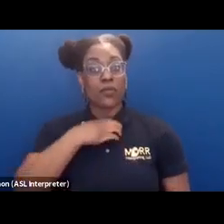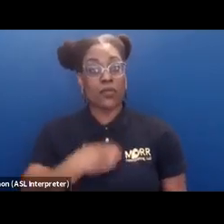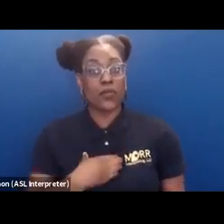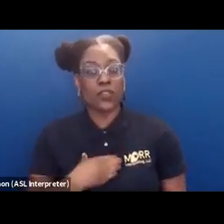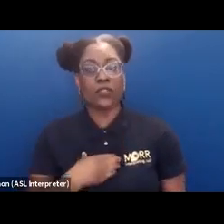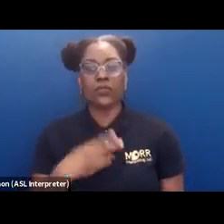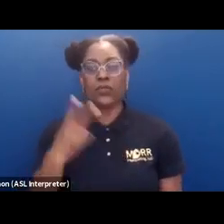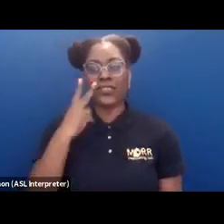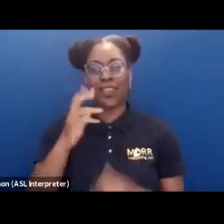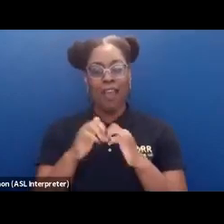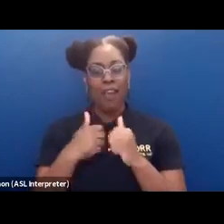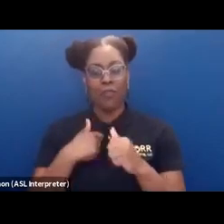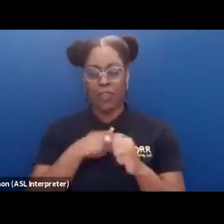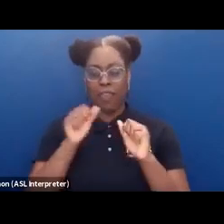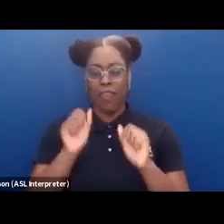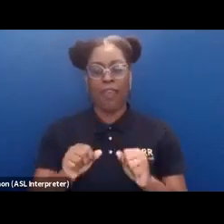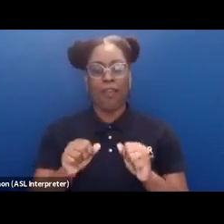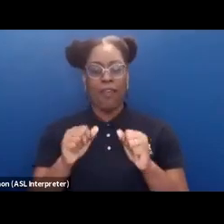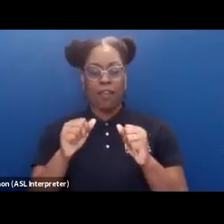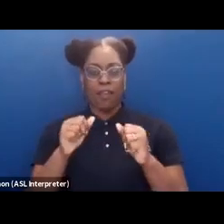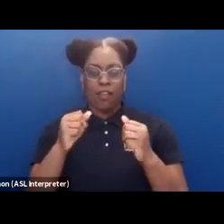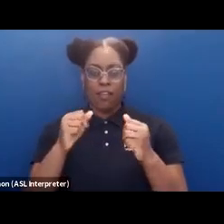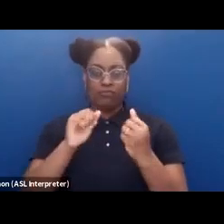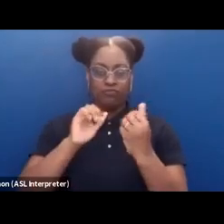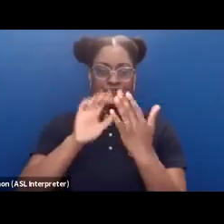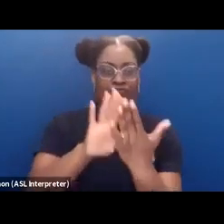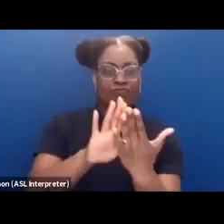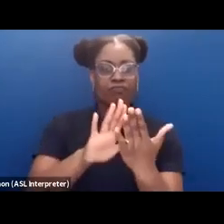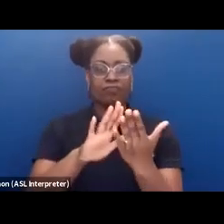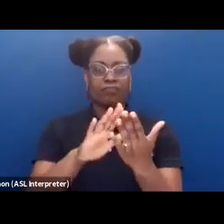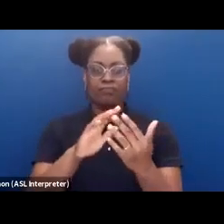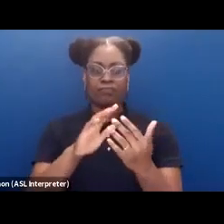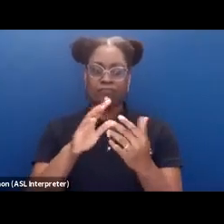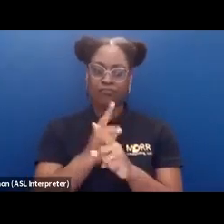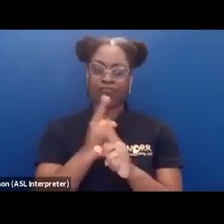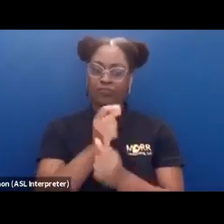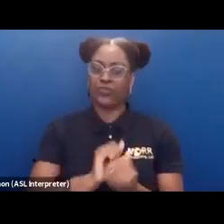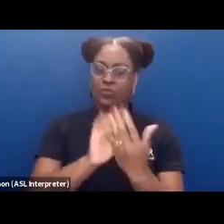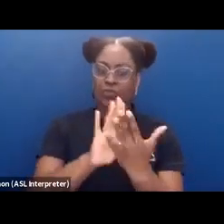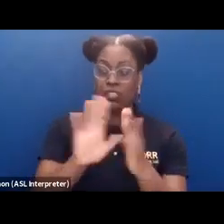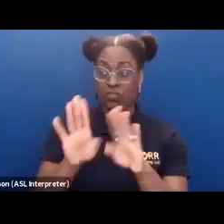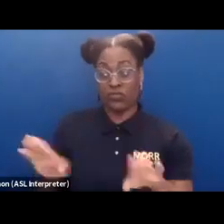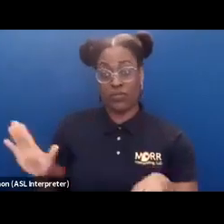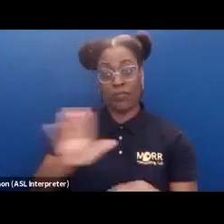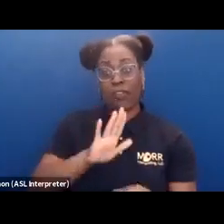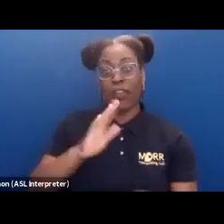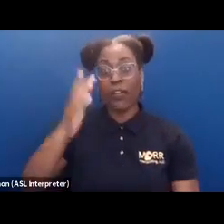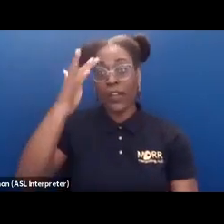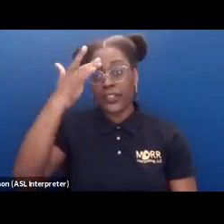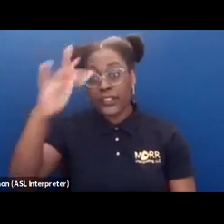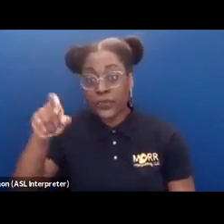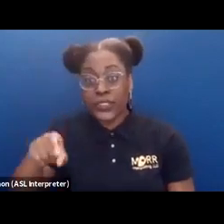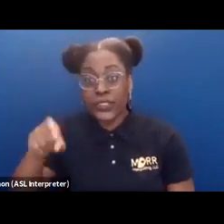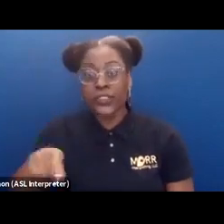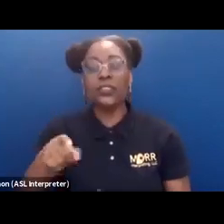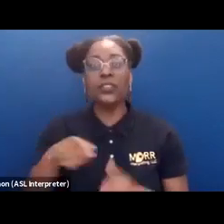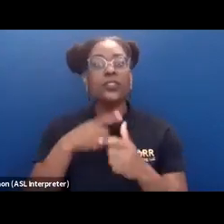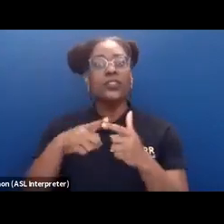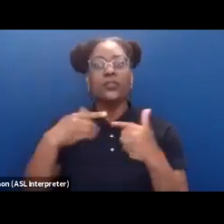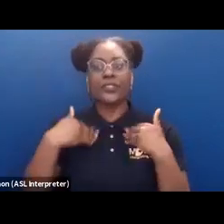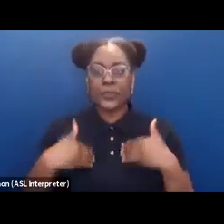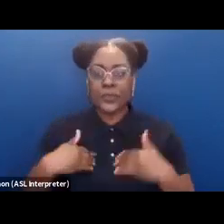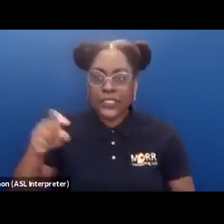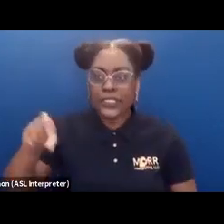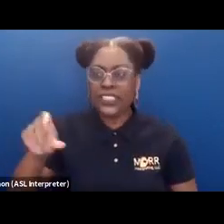intellectual as well as the emotional needs of these children in this public school system. And my research and advocacy is kind